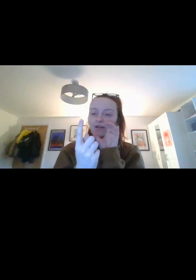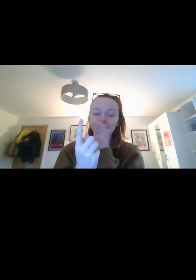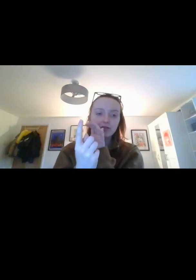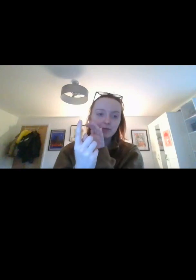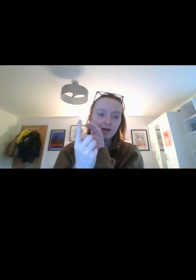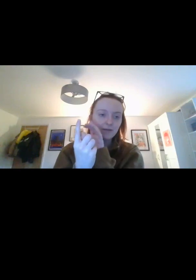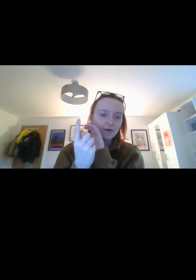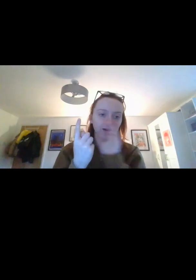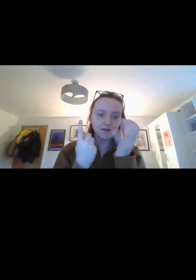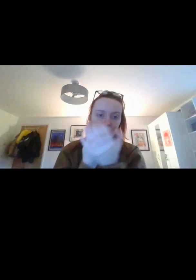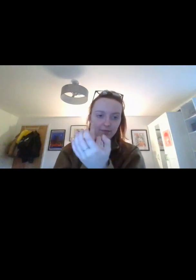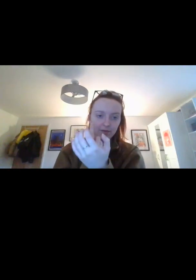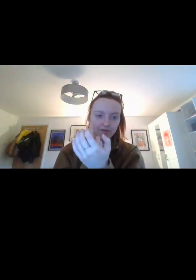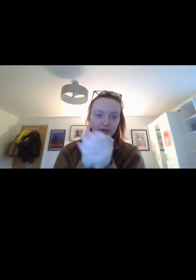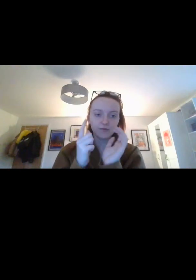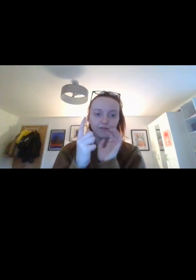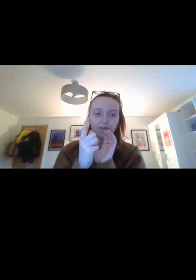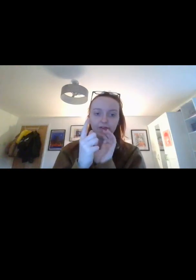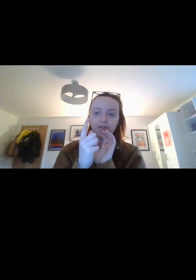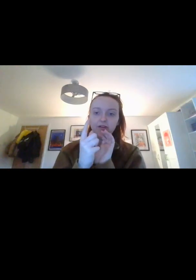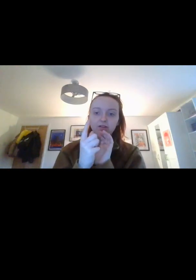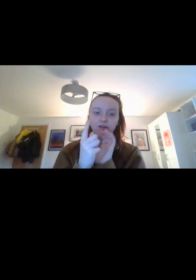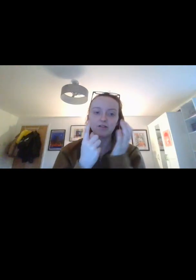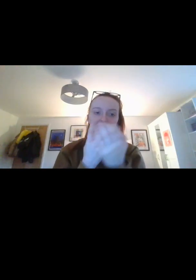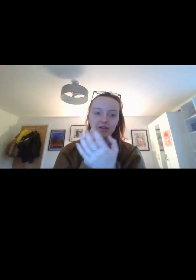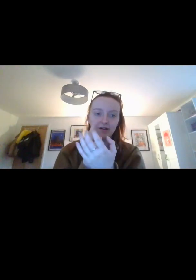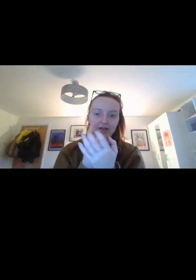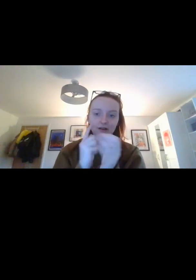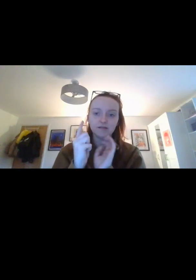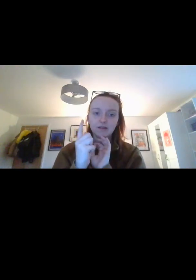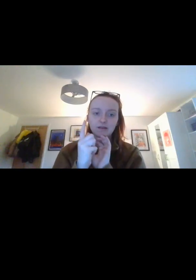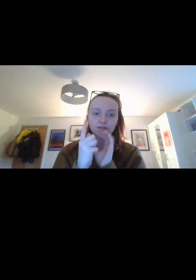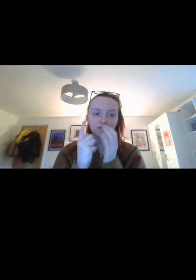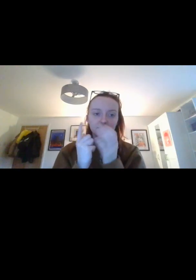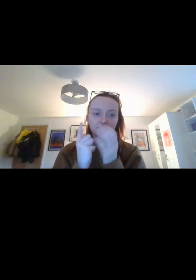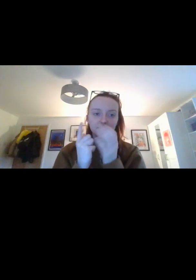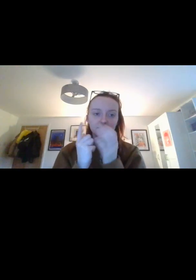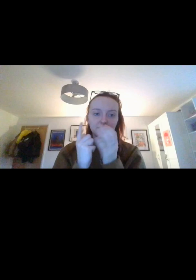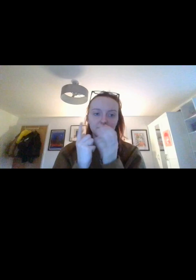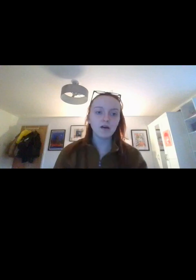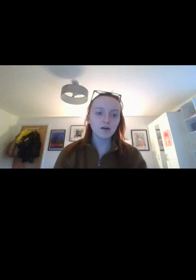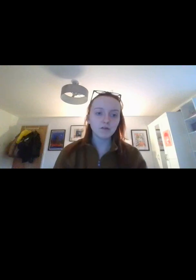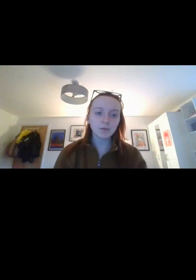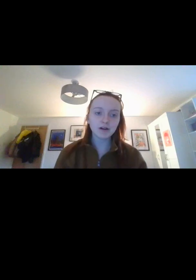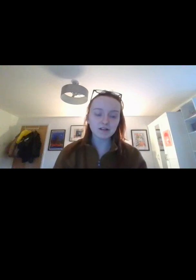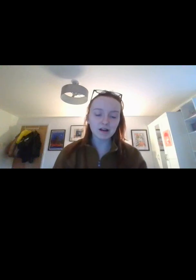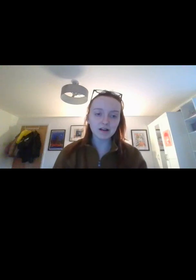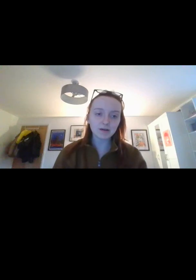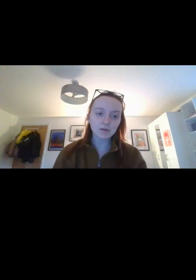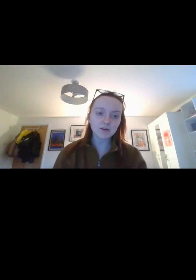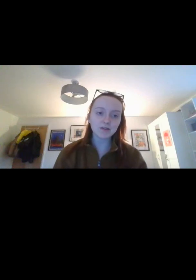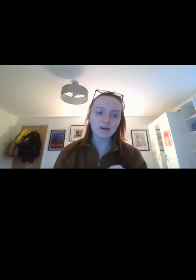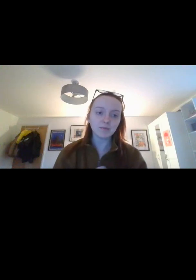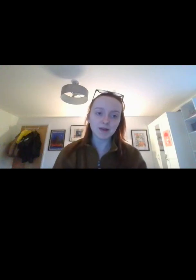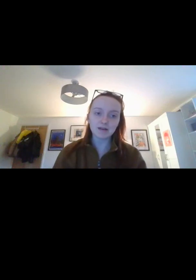your non-dominant hand behind it and move it in front of it. So societies, societies. For British Sign Language, we sign